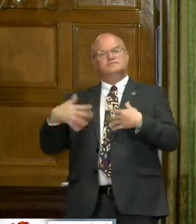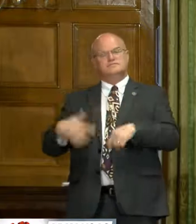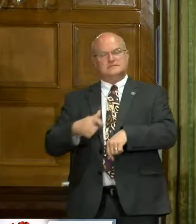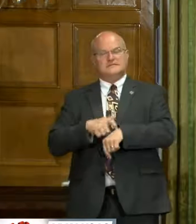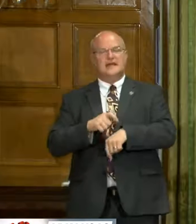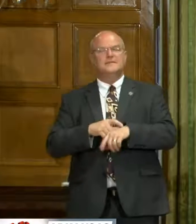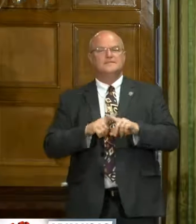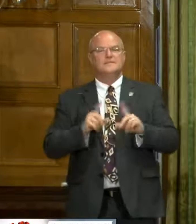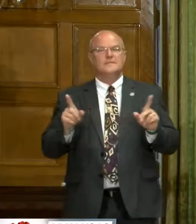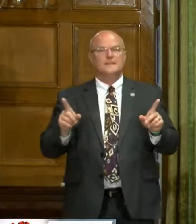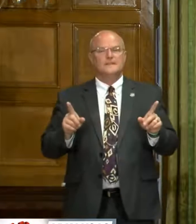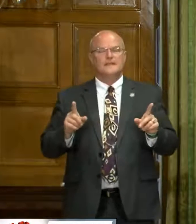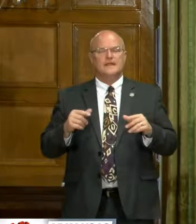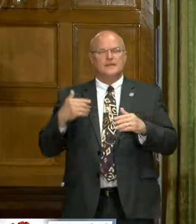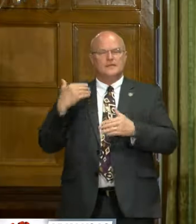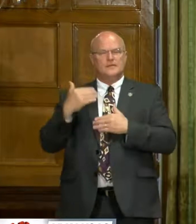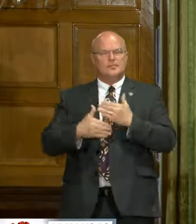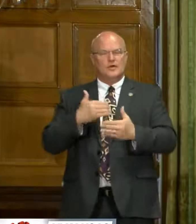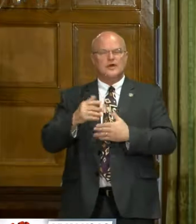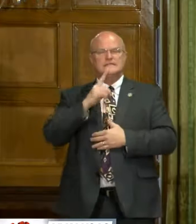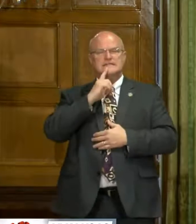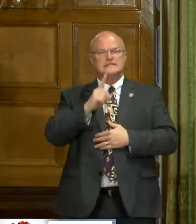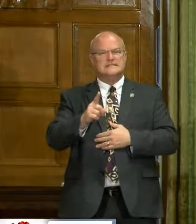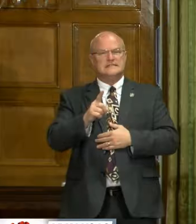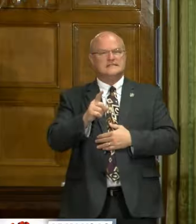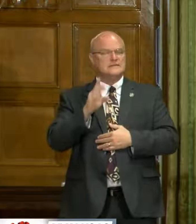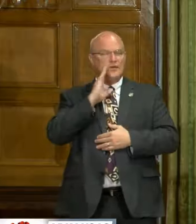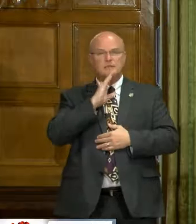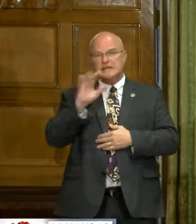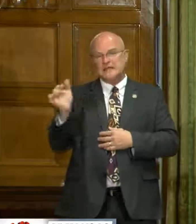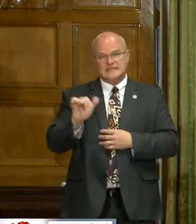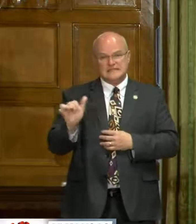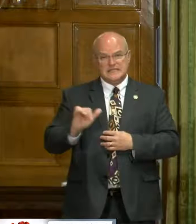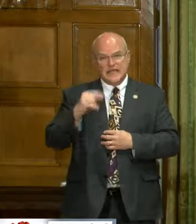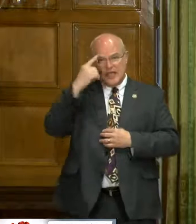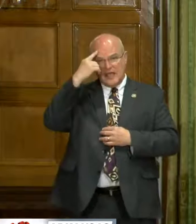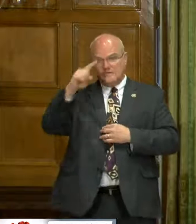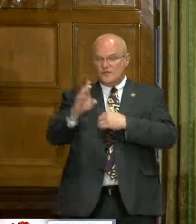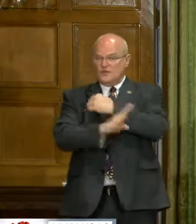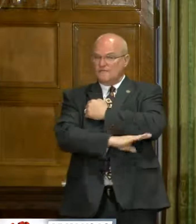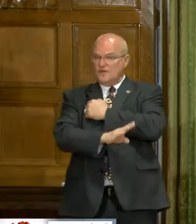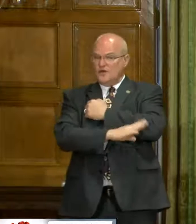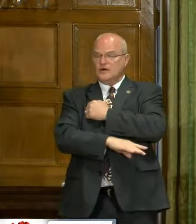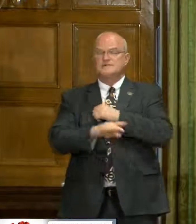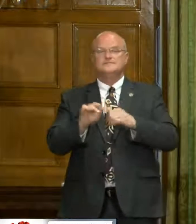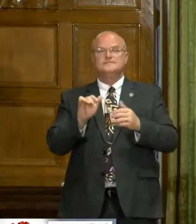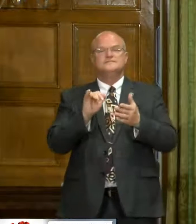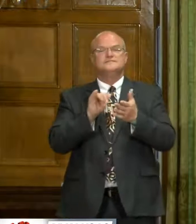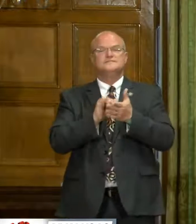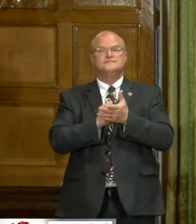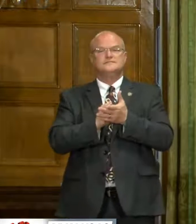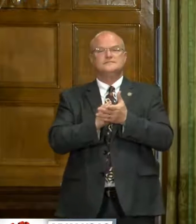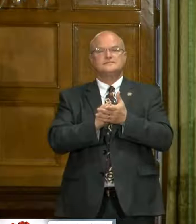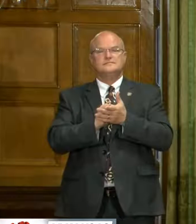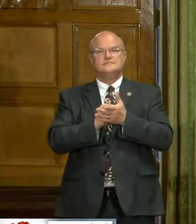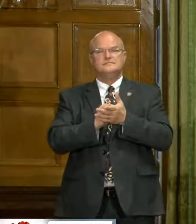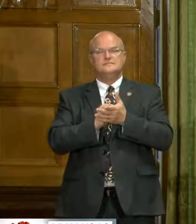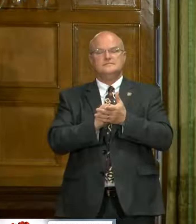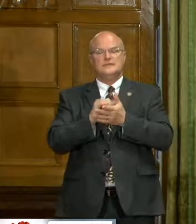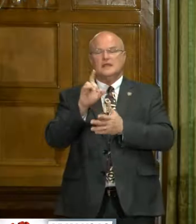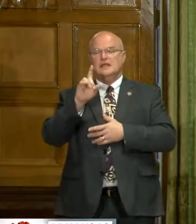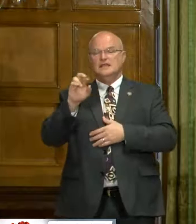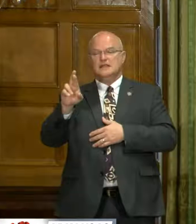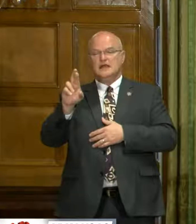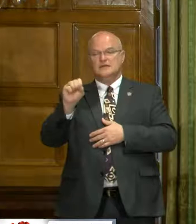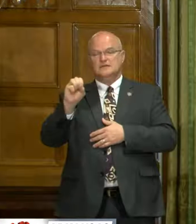in time, but I mean, the process is, and it will be the same for the fall, that you know,